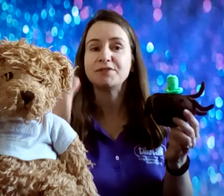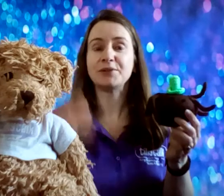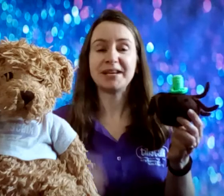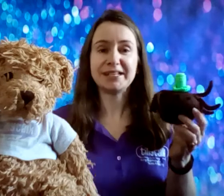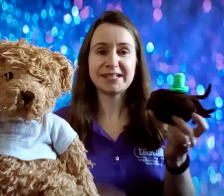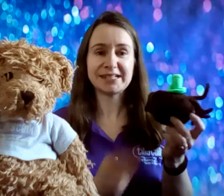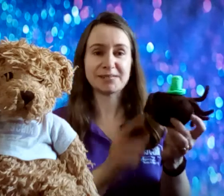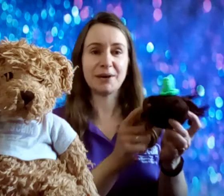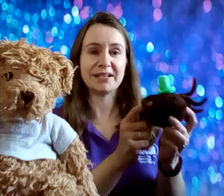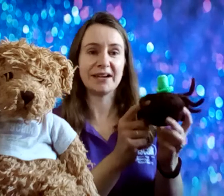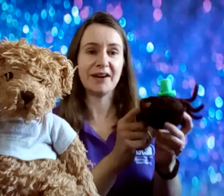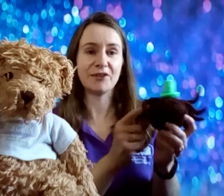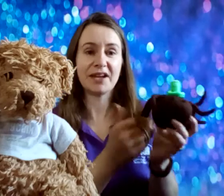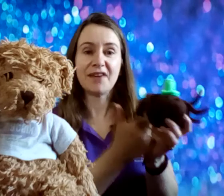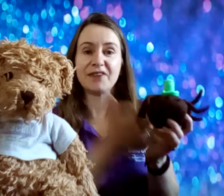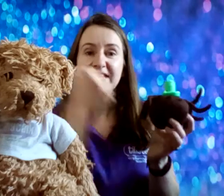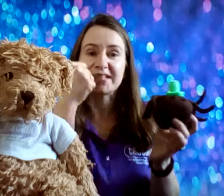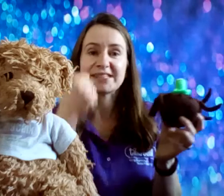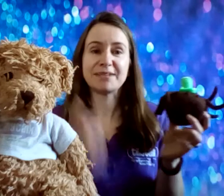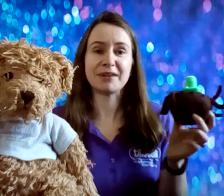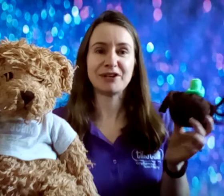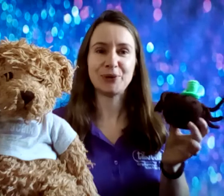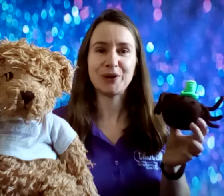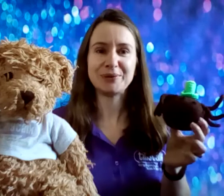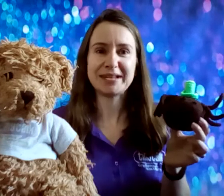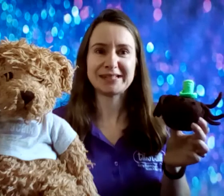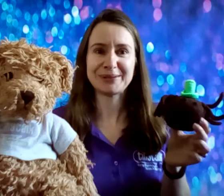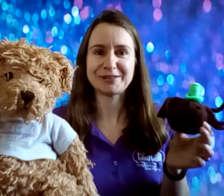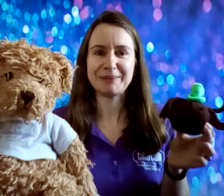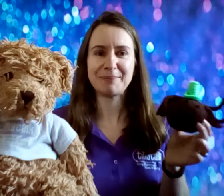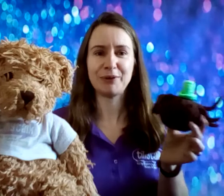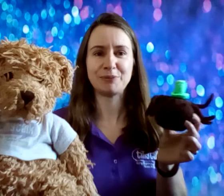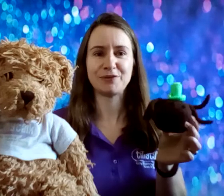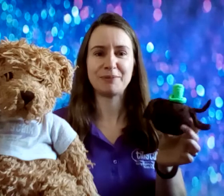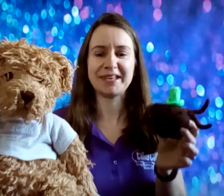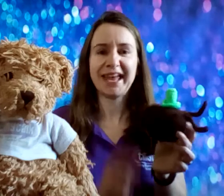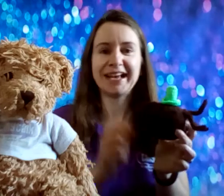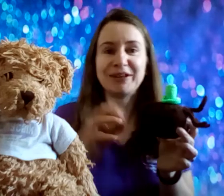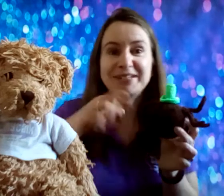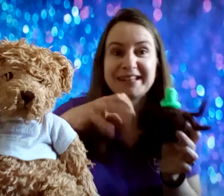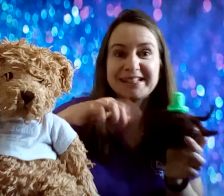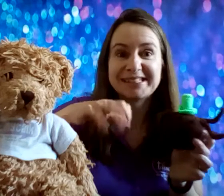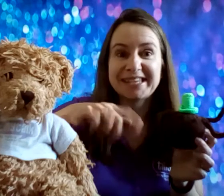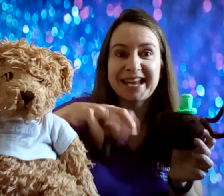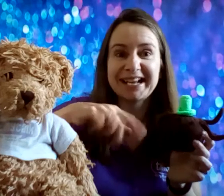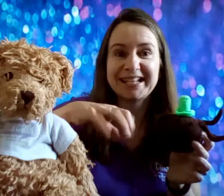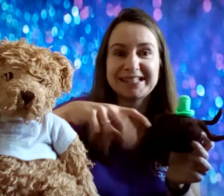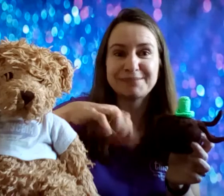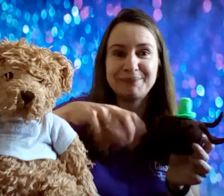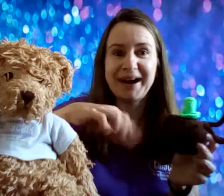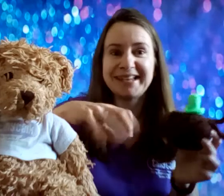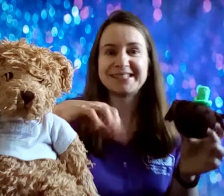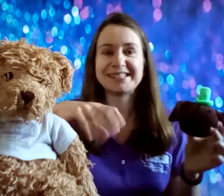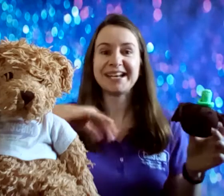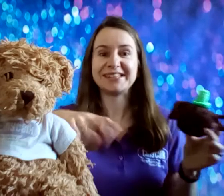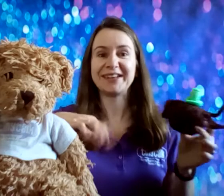beautiful knitted spider. I've got a fantastic mother-in-law who knits lots of my props for me, including these tickly spiders. So get